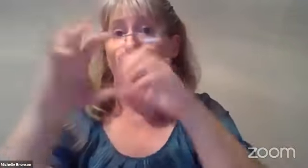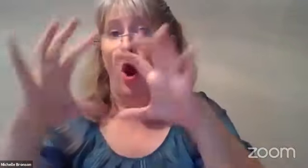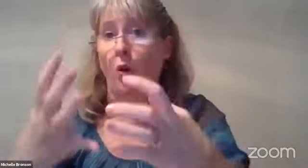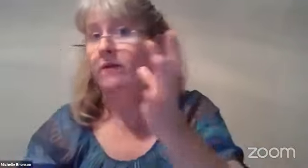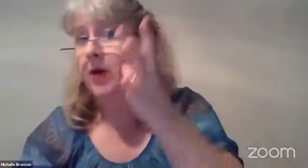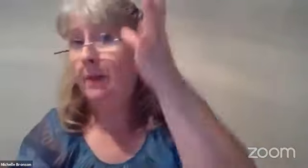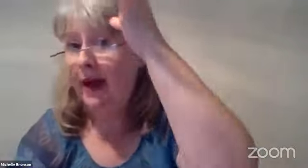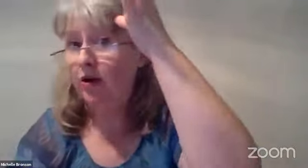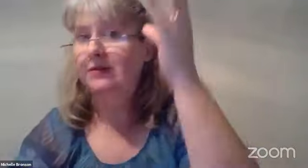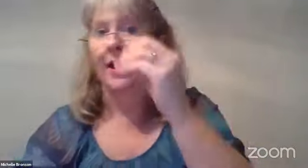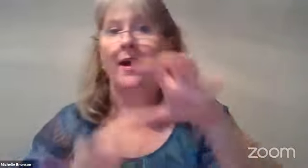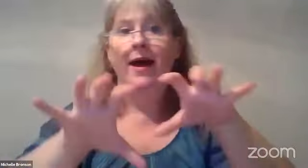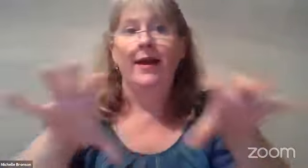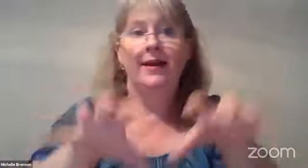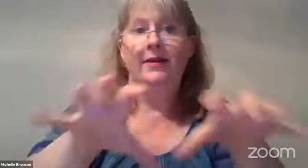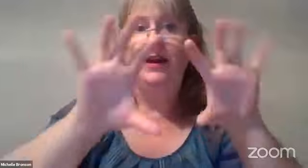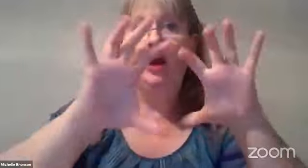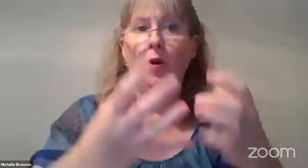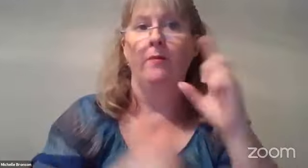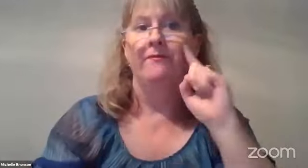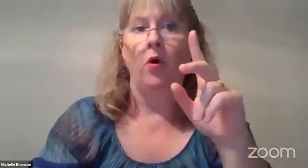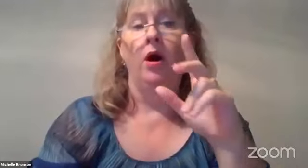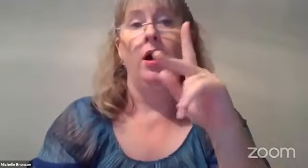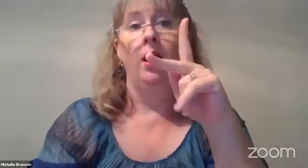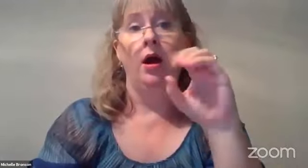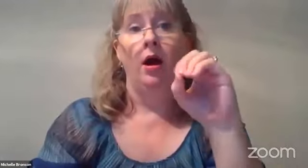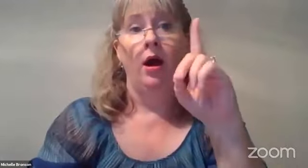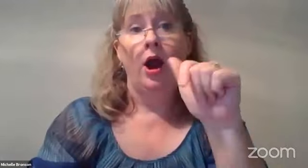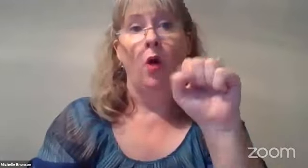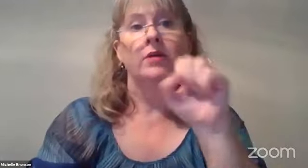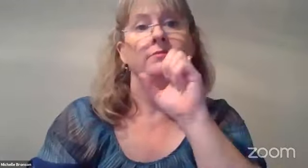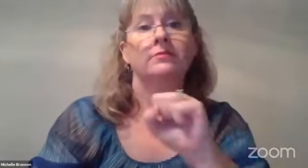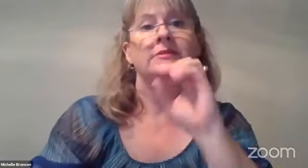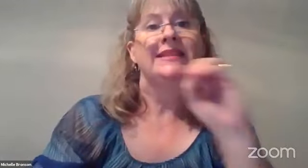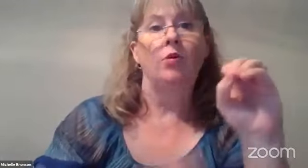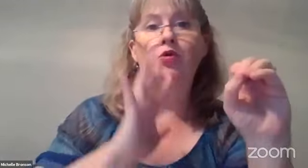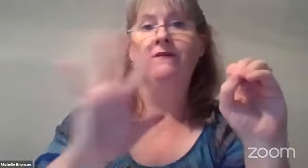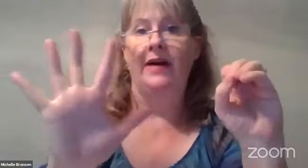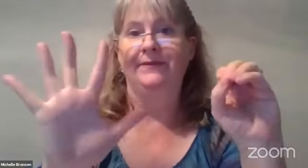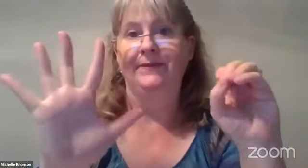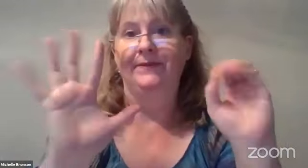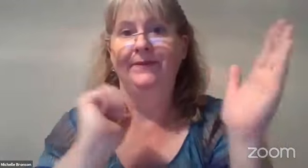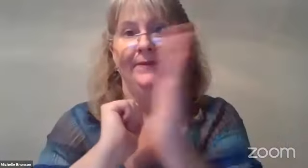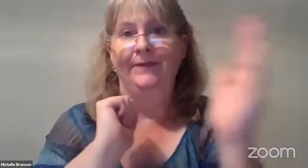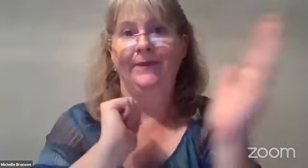for CODAs, a support group for parents, and activity group for CODAs for birth to